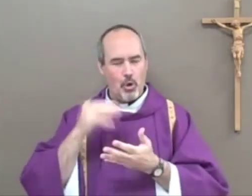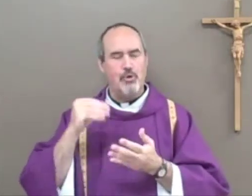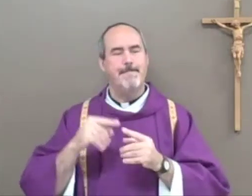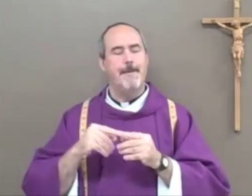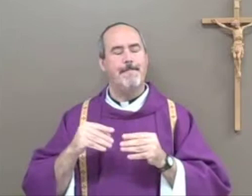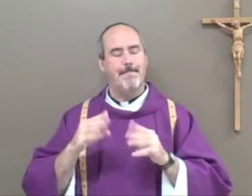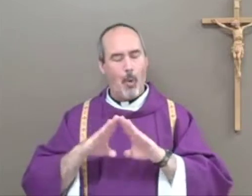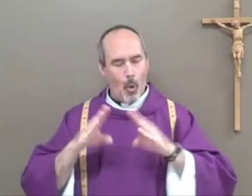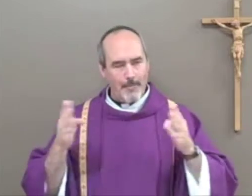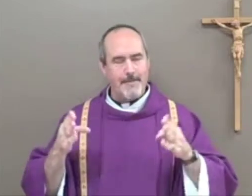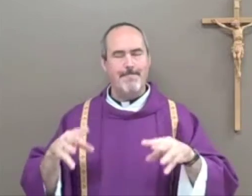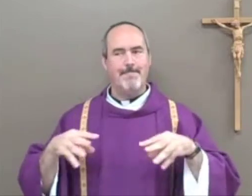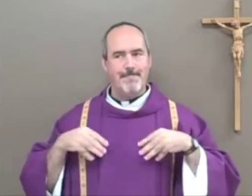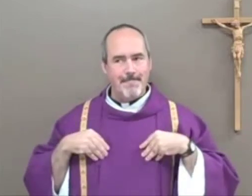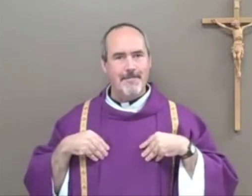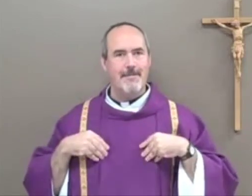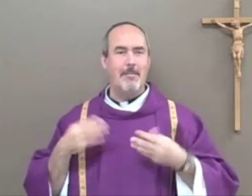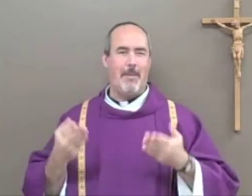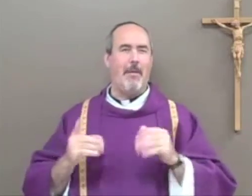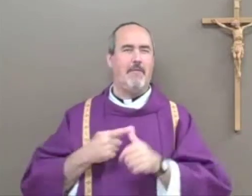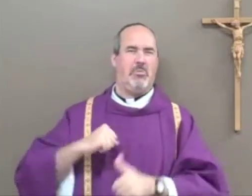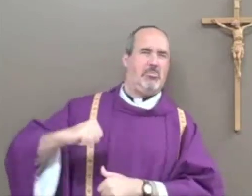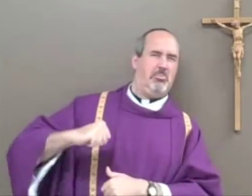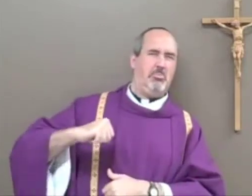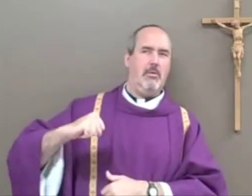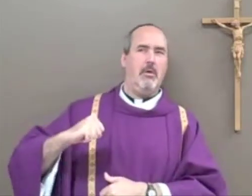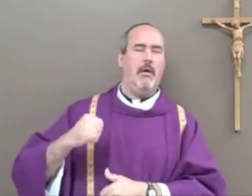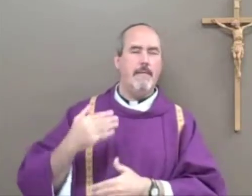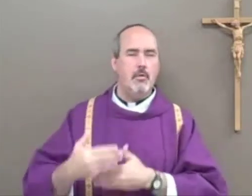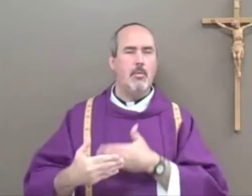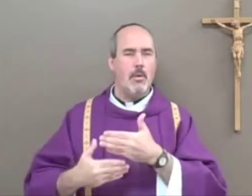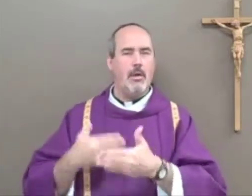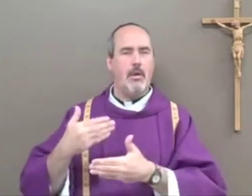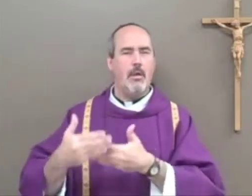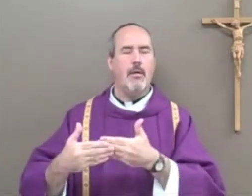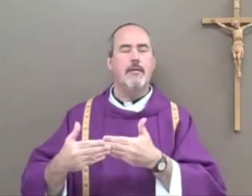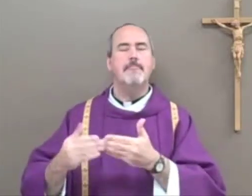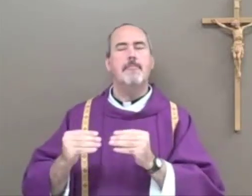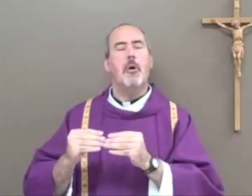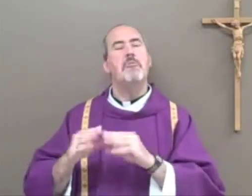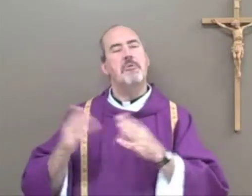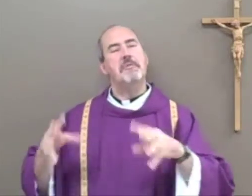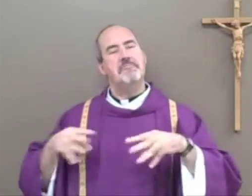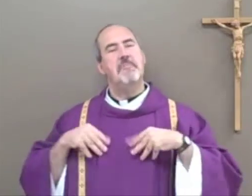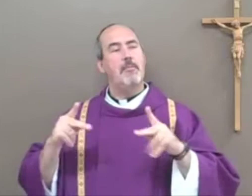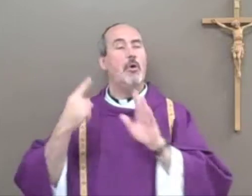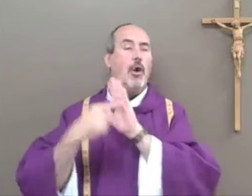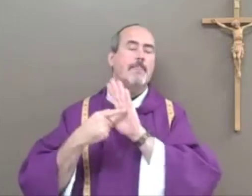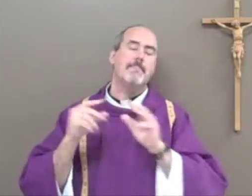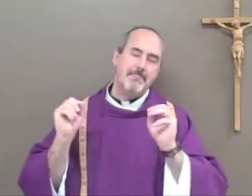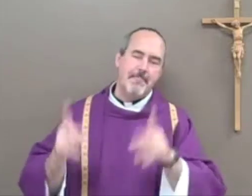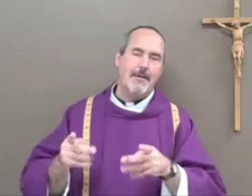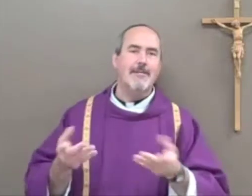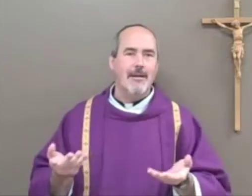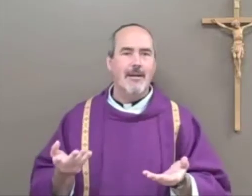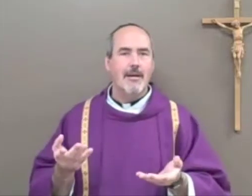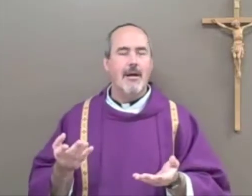and patience. We have to learn to be open and accepting and not be resistant to it. And that after a while we can accept it and